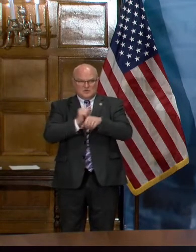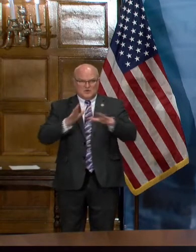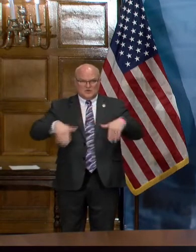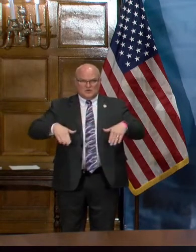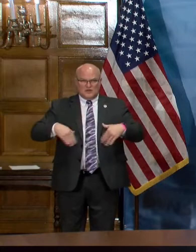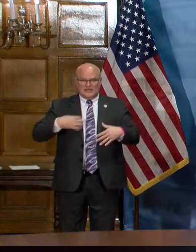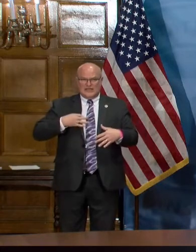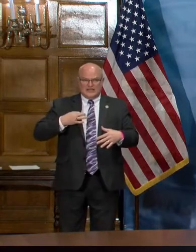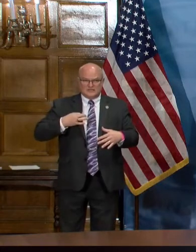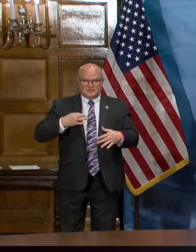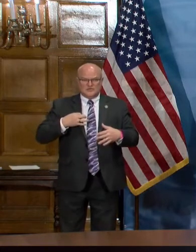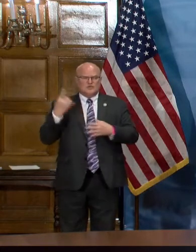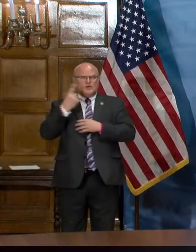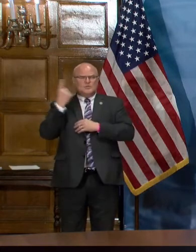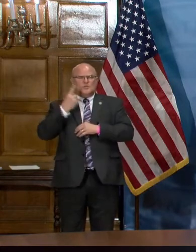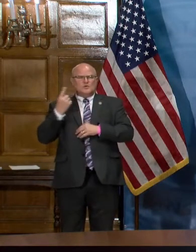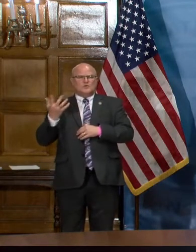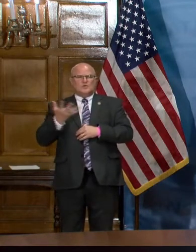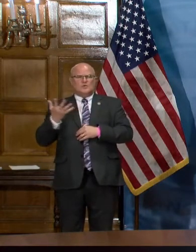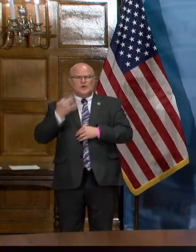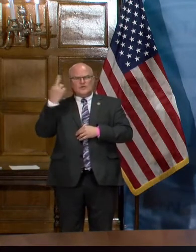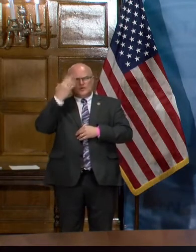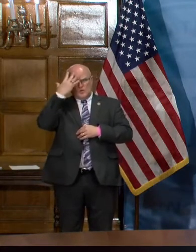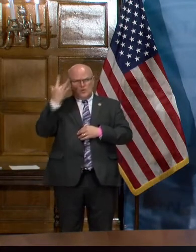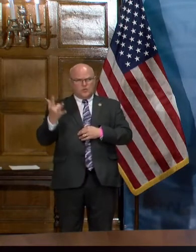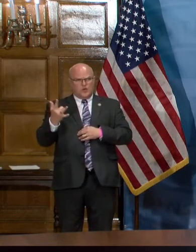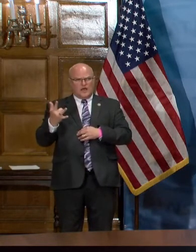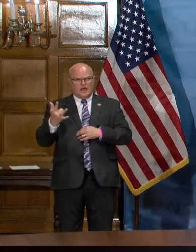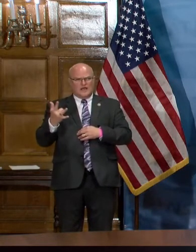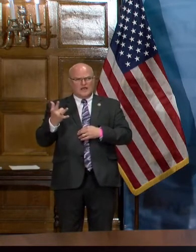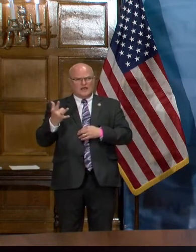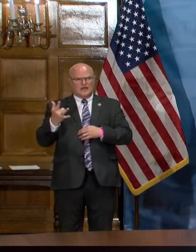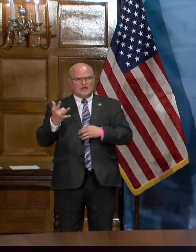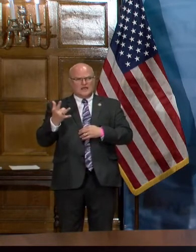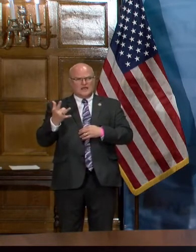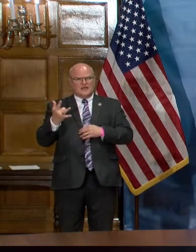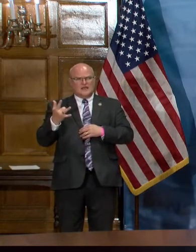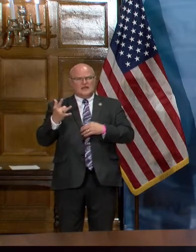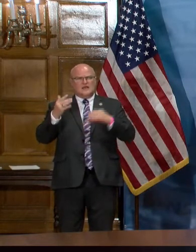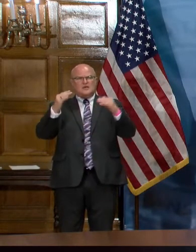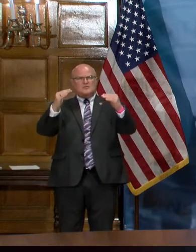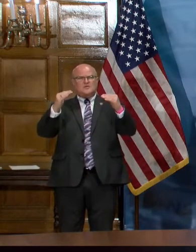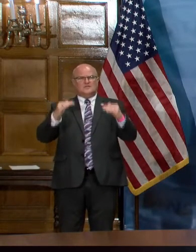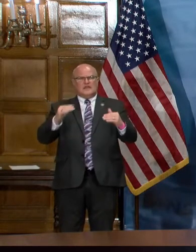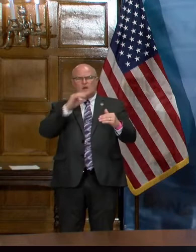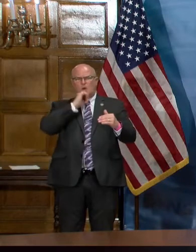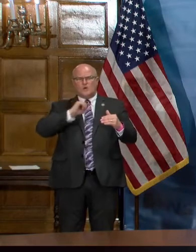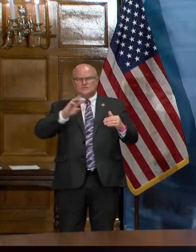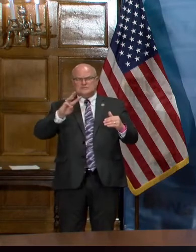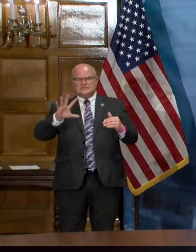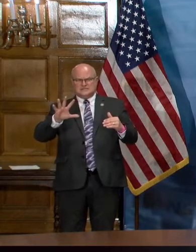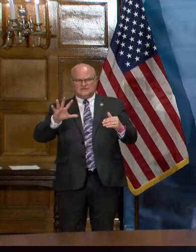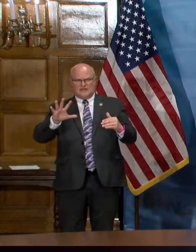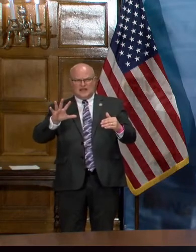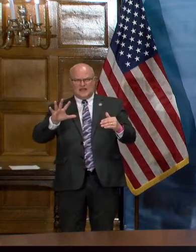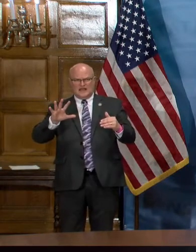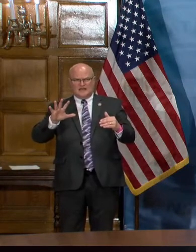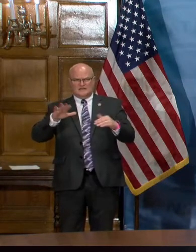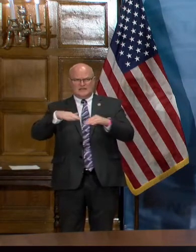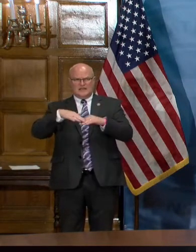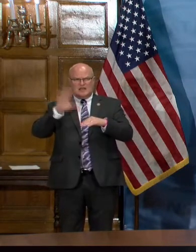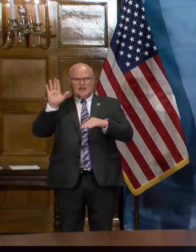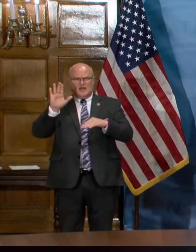yet eligible. So just wondering what was the reason for going to the 65 and older instead of